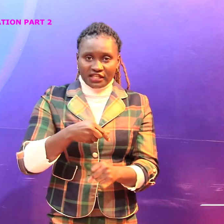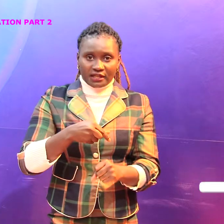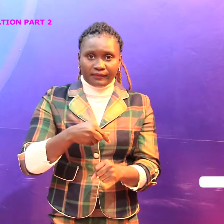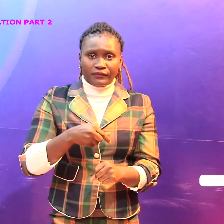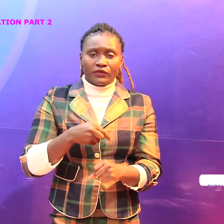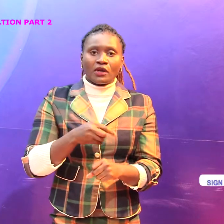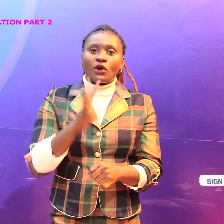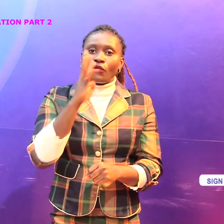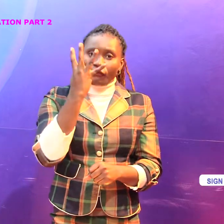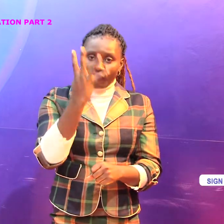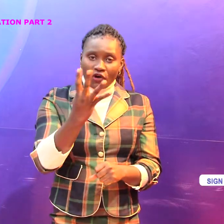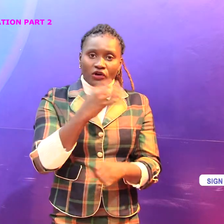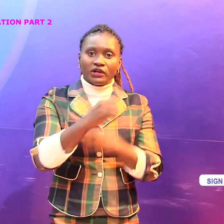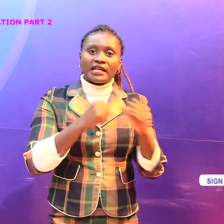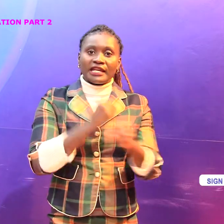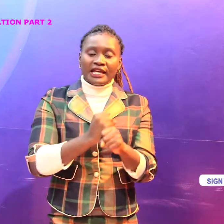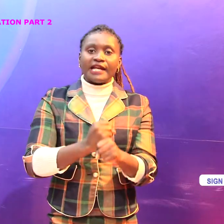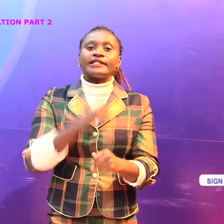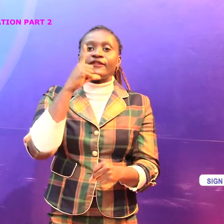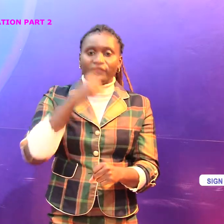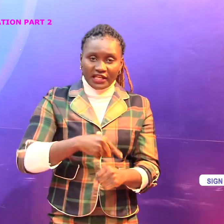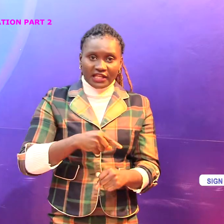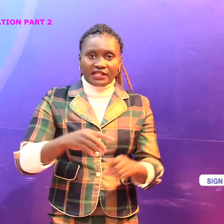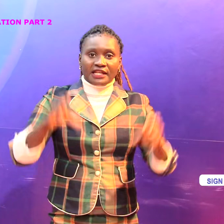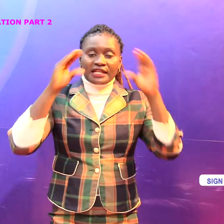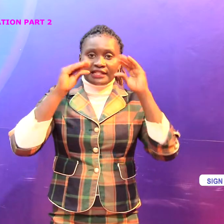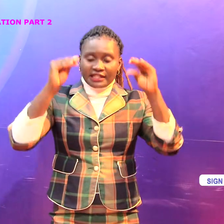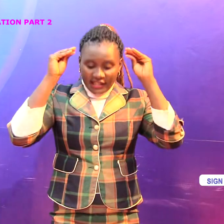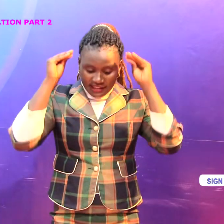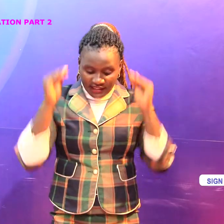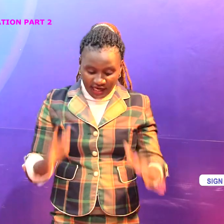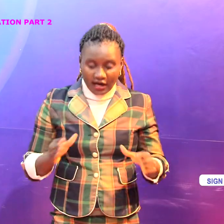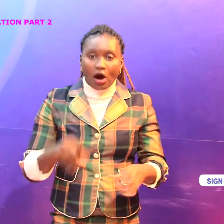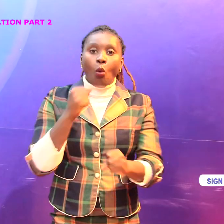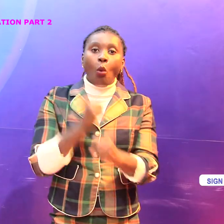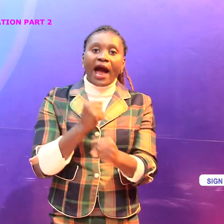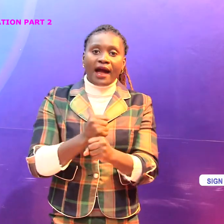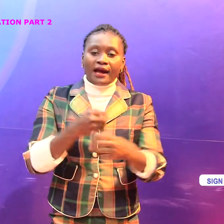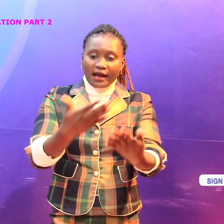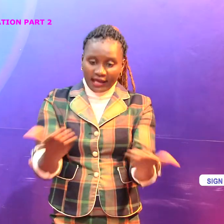finish. 4 years finish. Teacher work